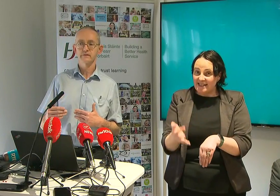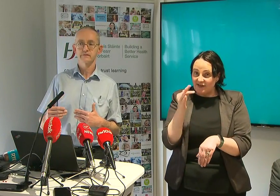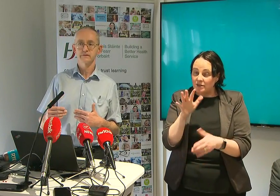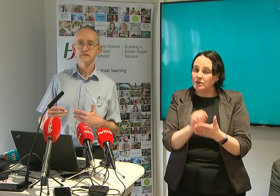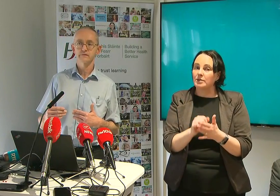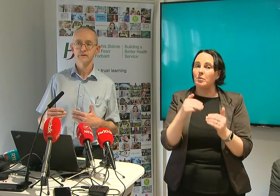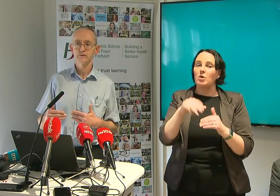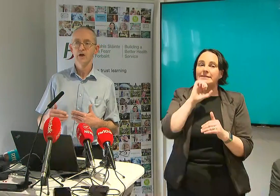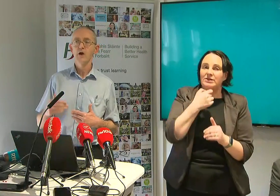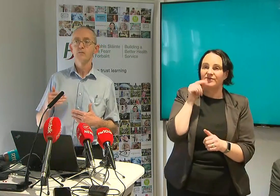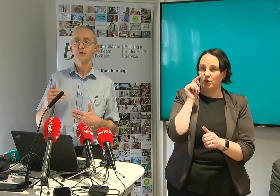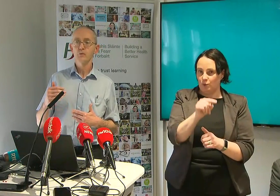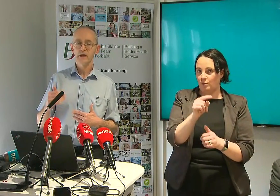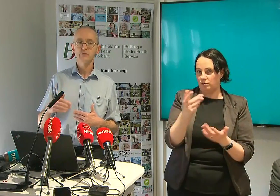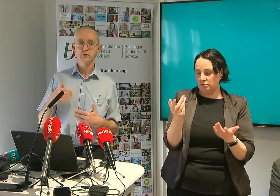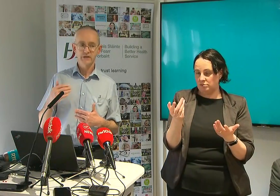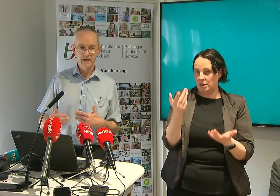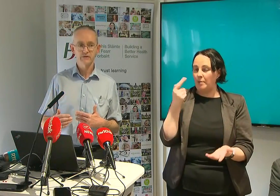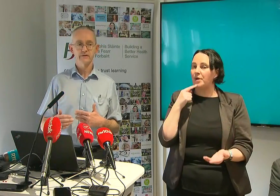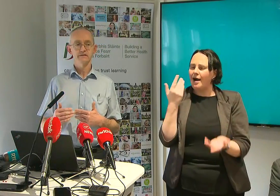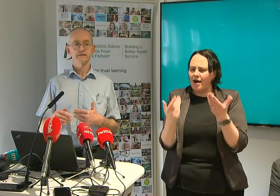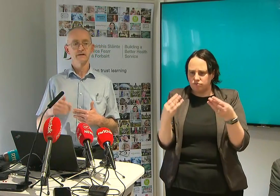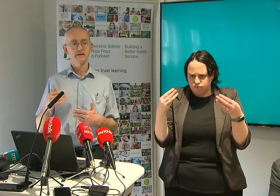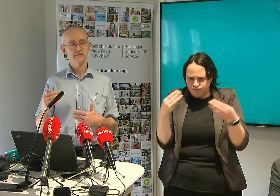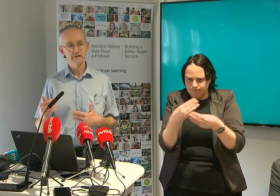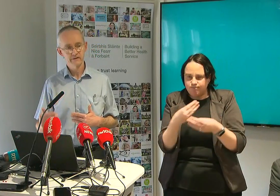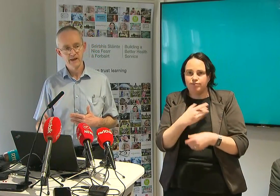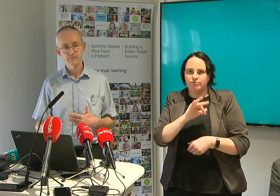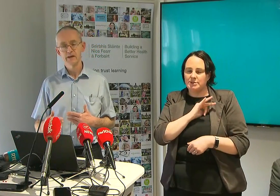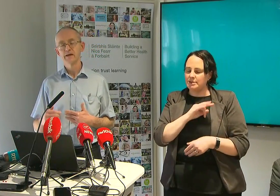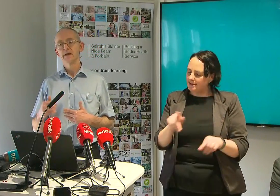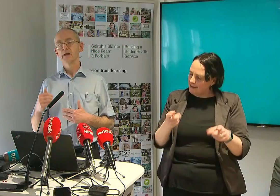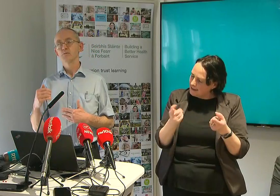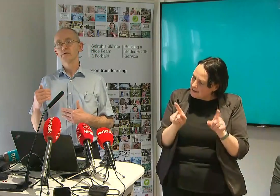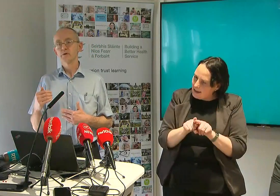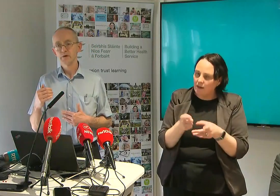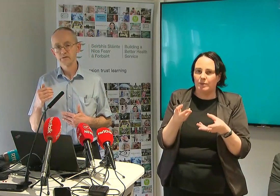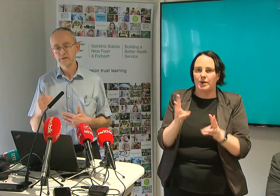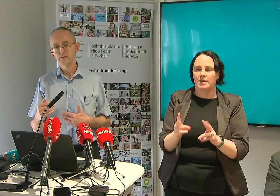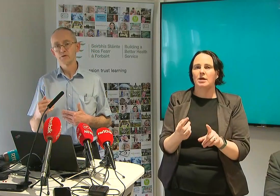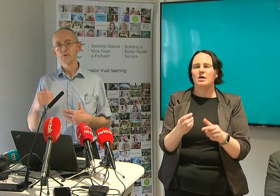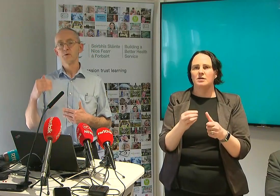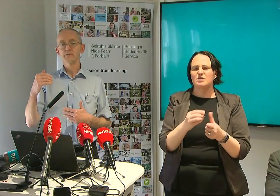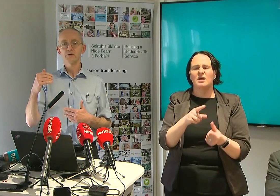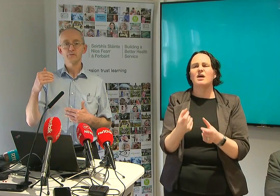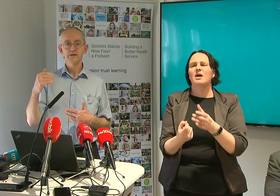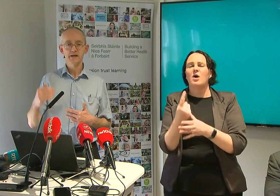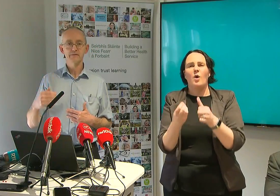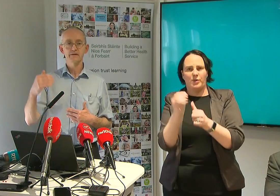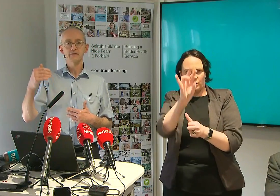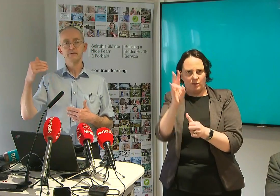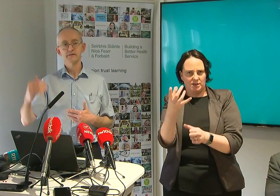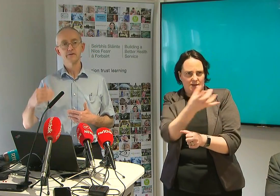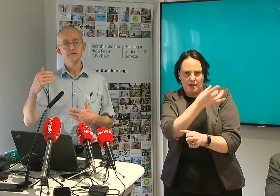serious for you. But the way you protect yourself is the same. And one of the questions then was, well, what about we